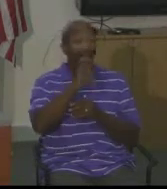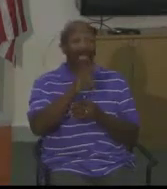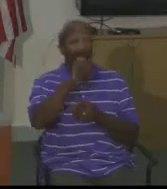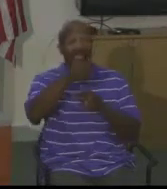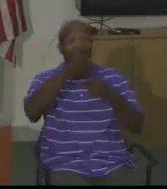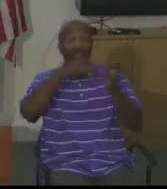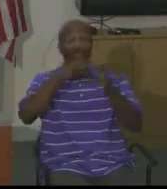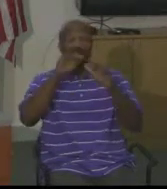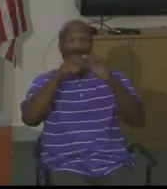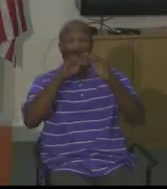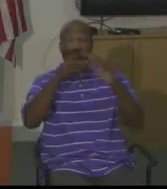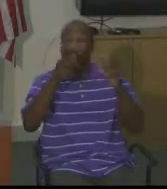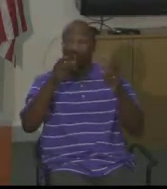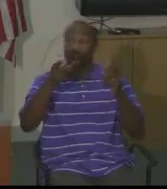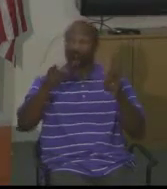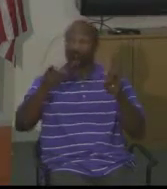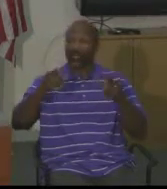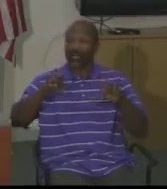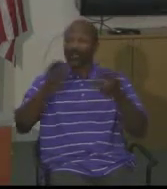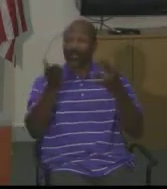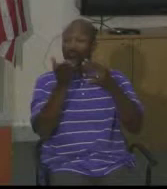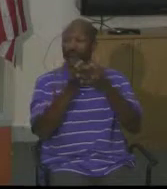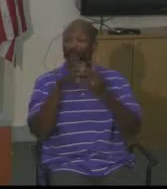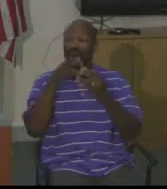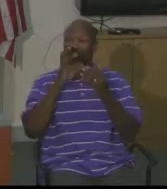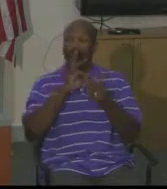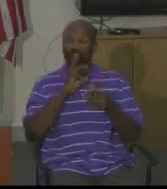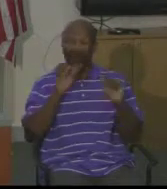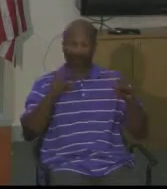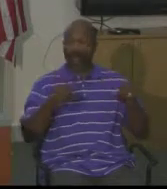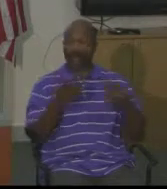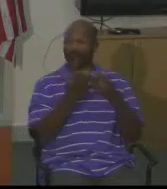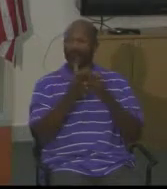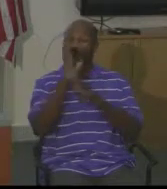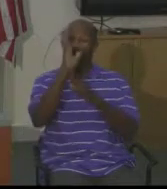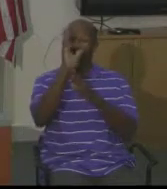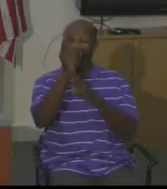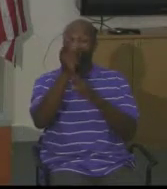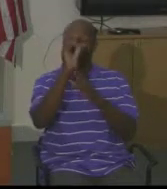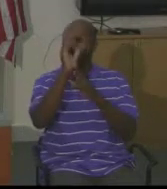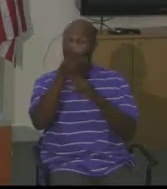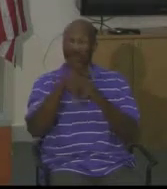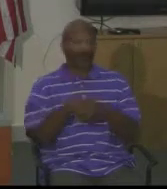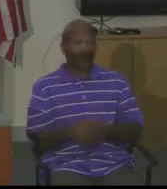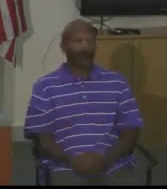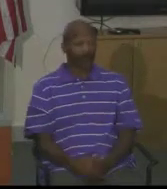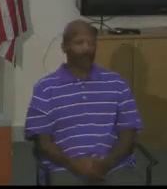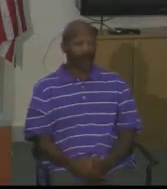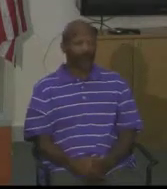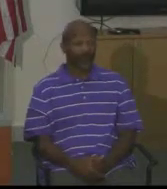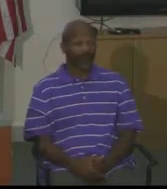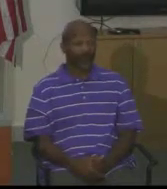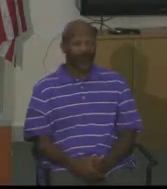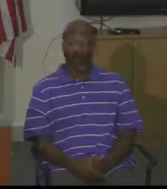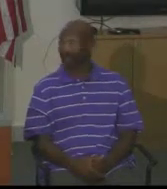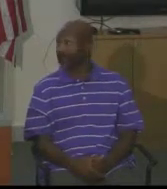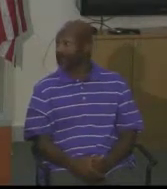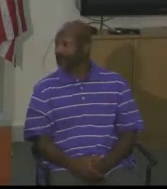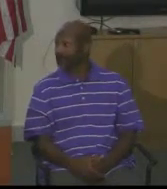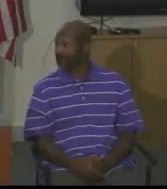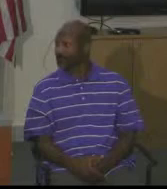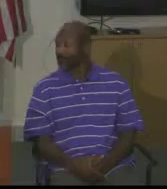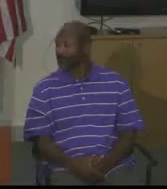swap tapes. Give me a chance to drink some water. Take my doggy out.